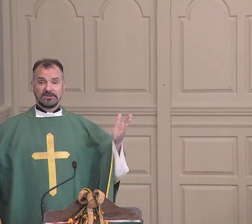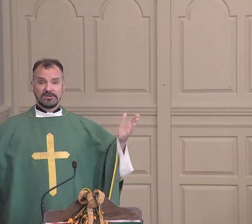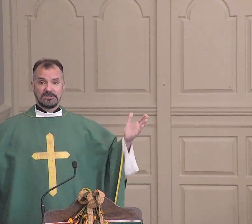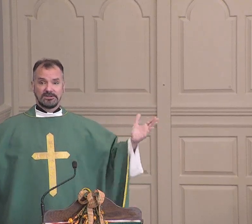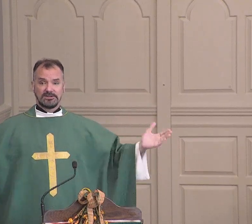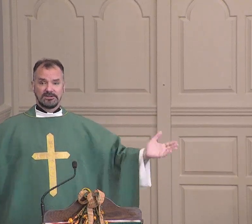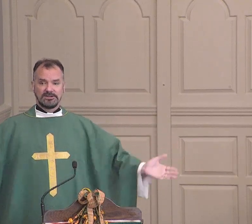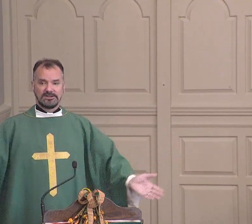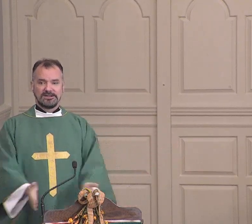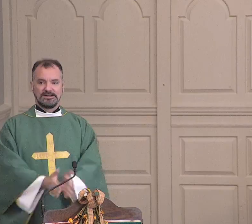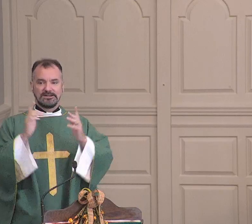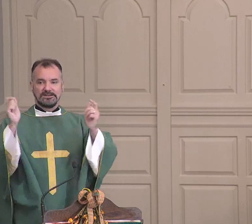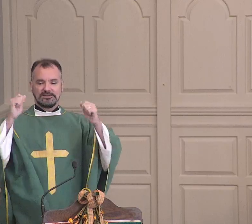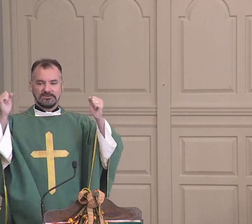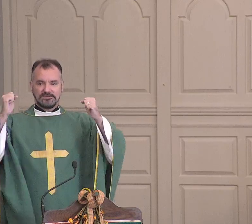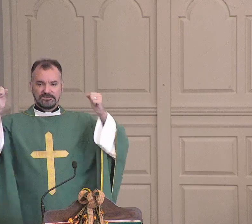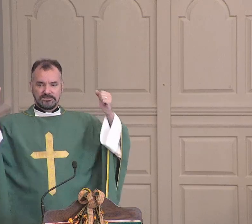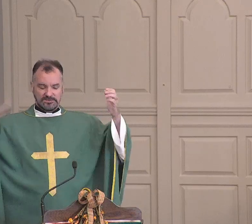alleluia,